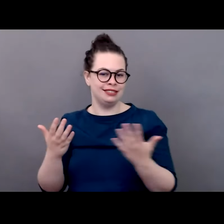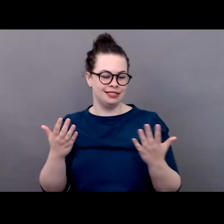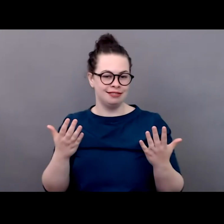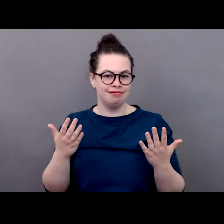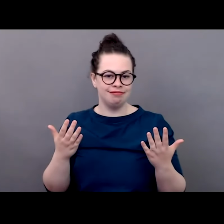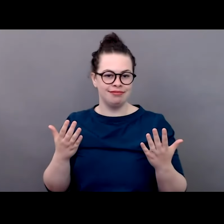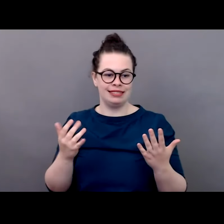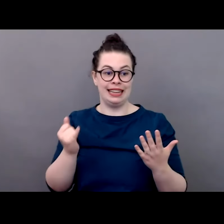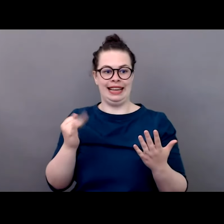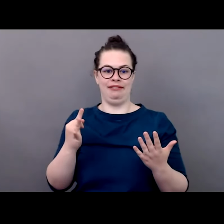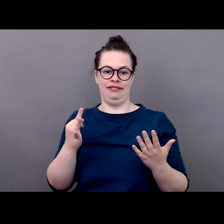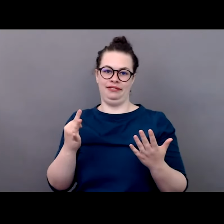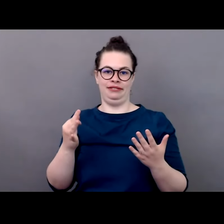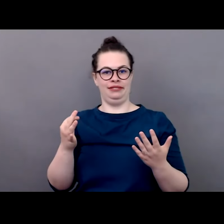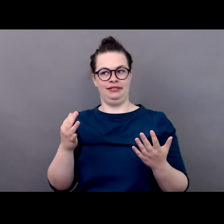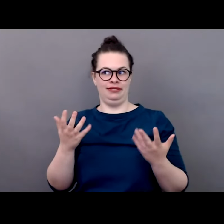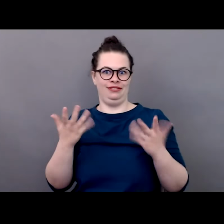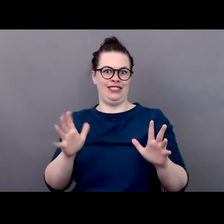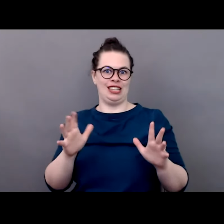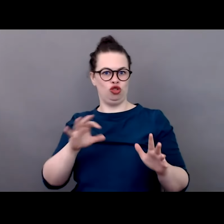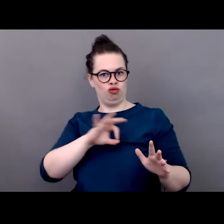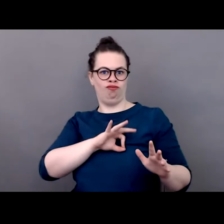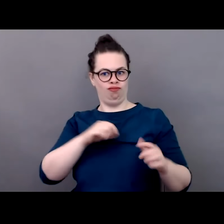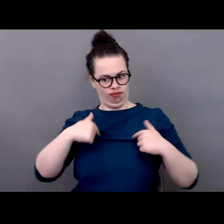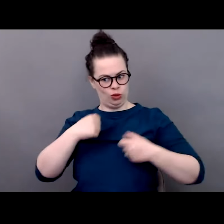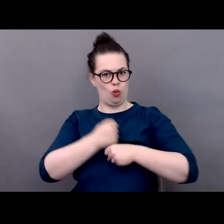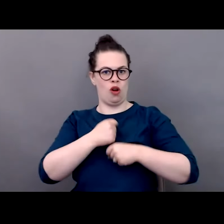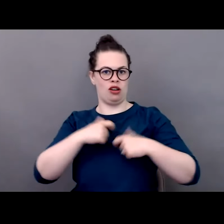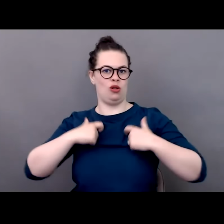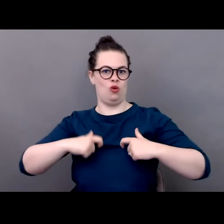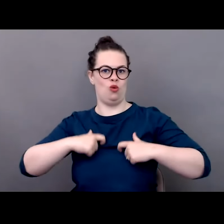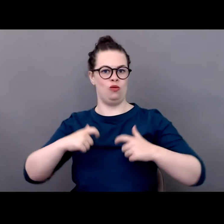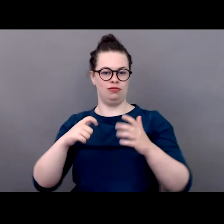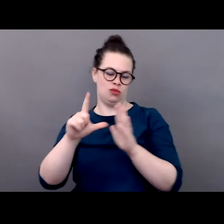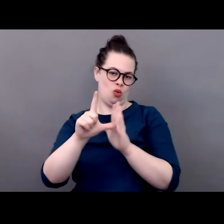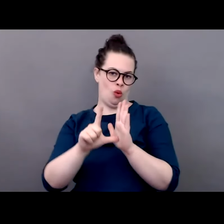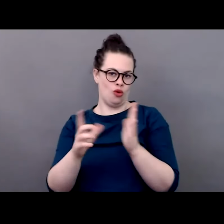attorneys, they know about the procedure, and it's very rare for them to have